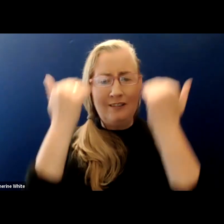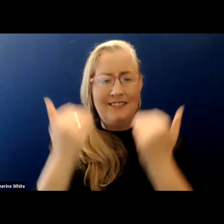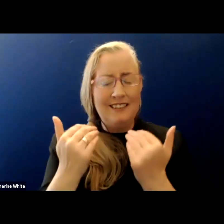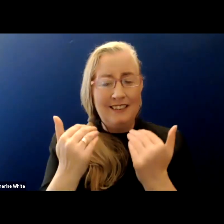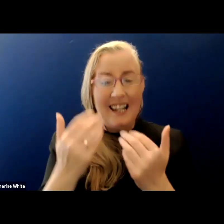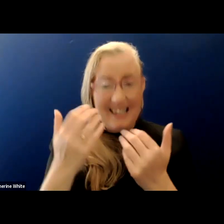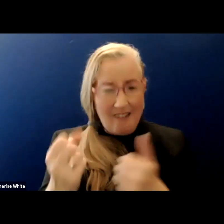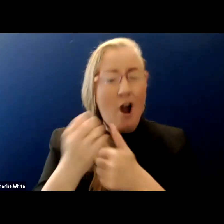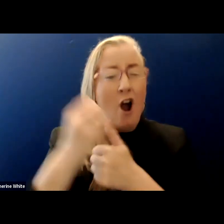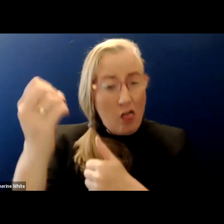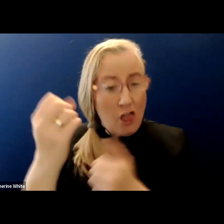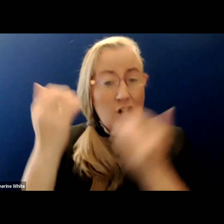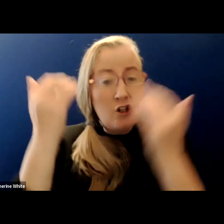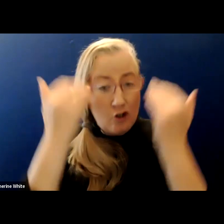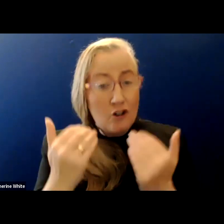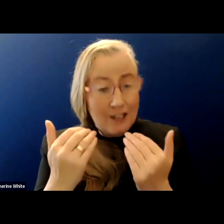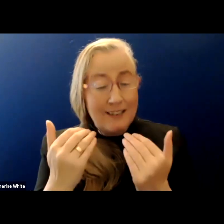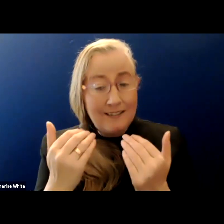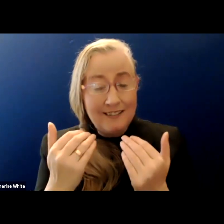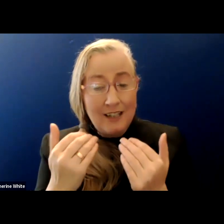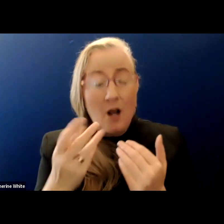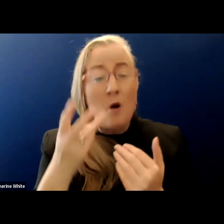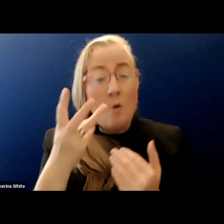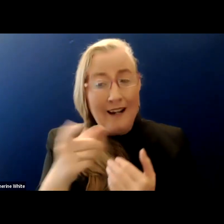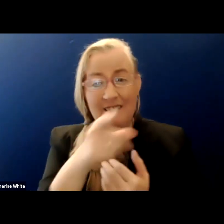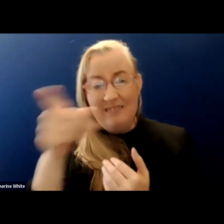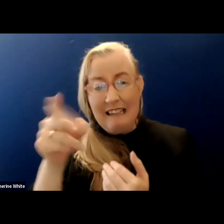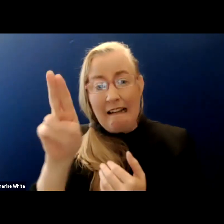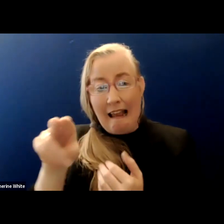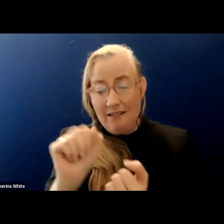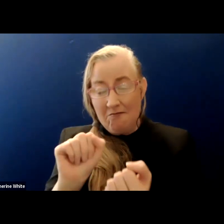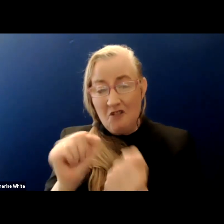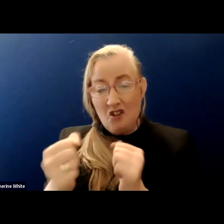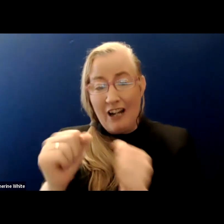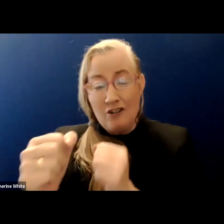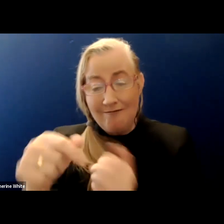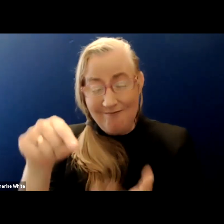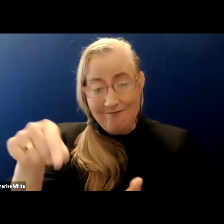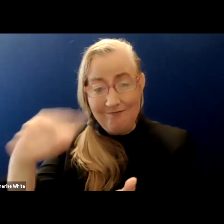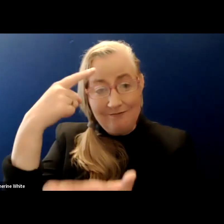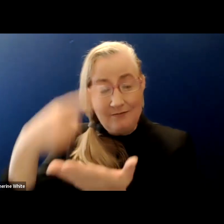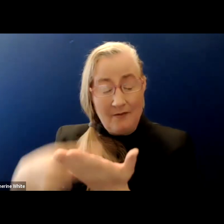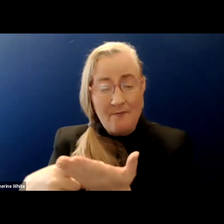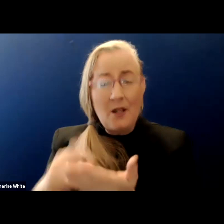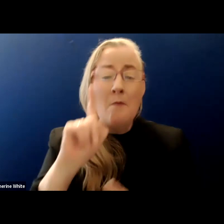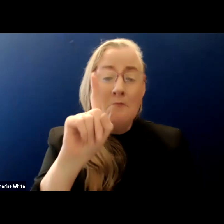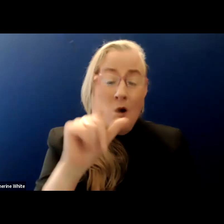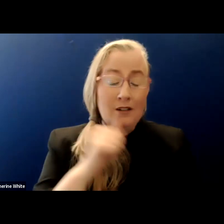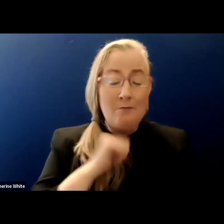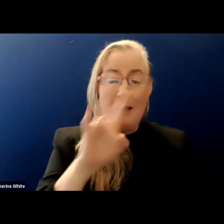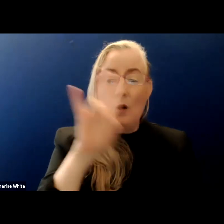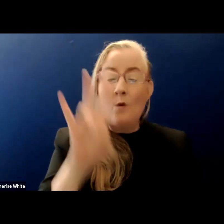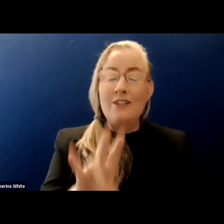other judges that I think in future cases might change some of this, or at least I'd like to hope so. My question, I suppose,